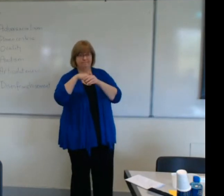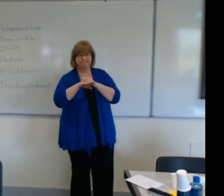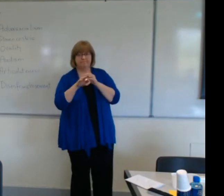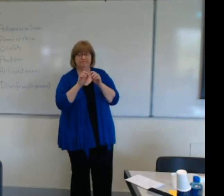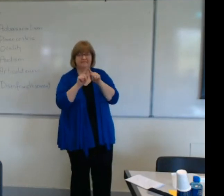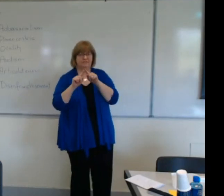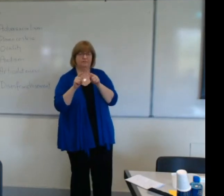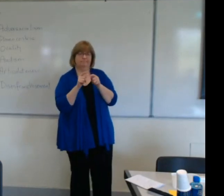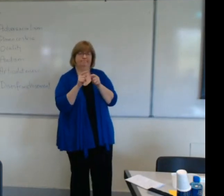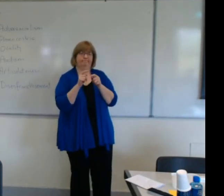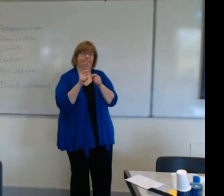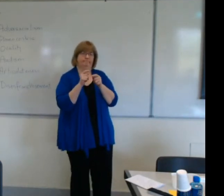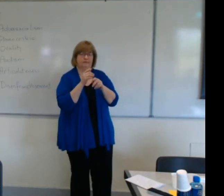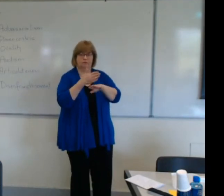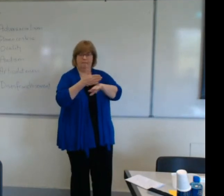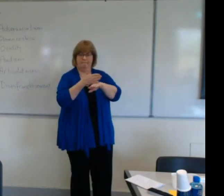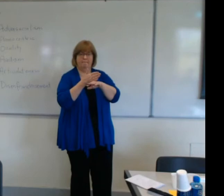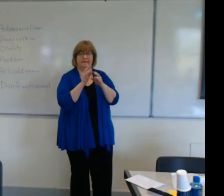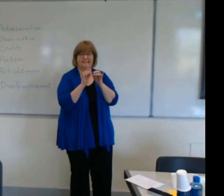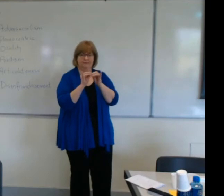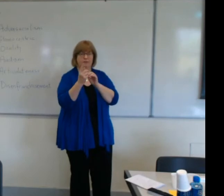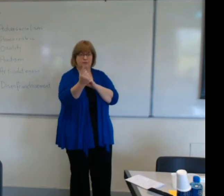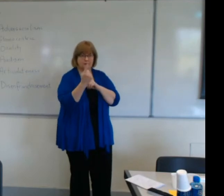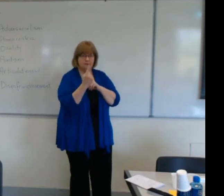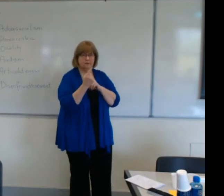As has been mentioned, I have worked in scenarios.